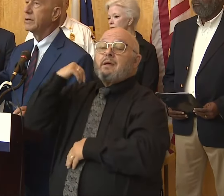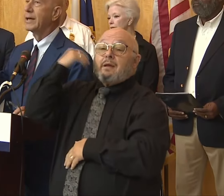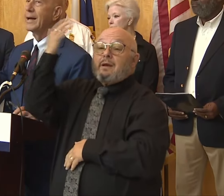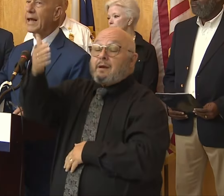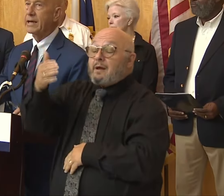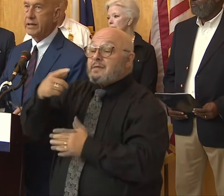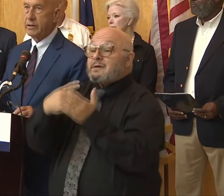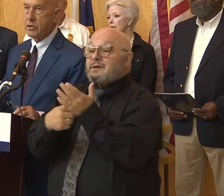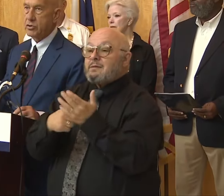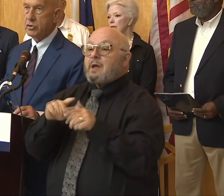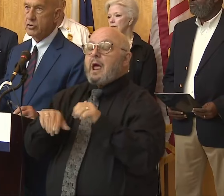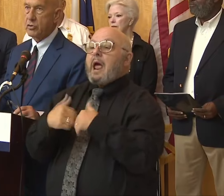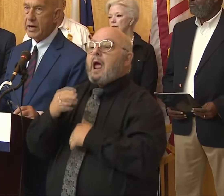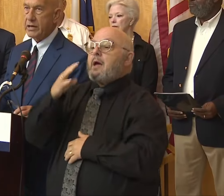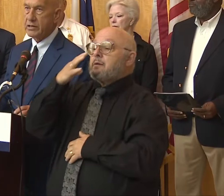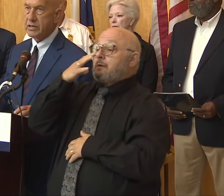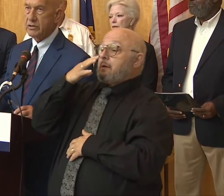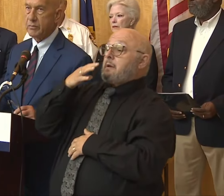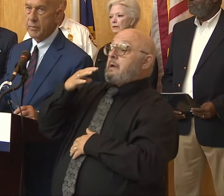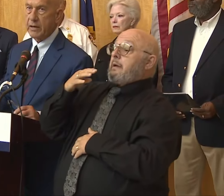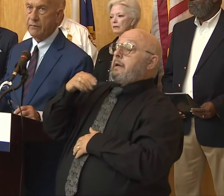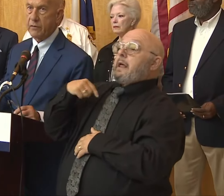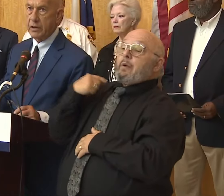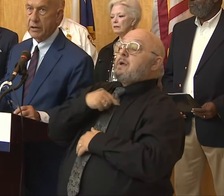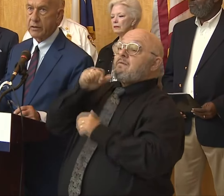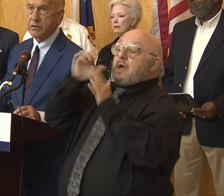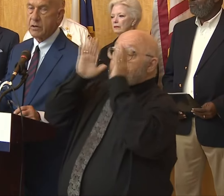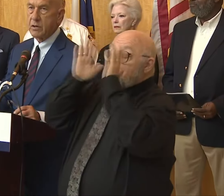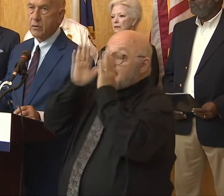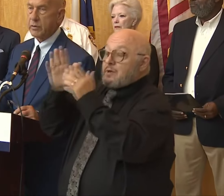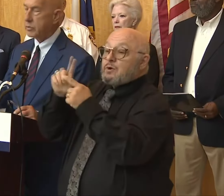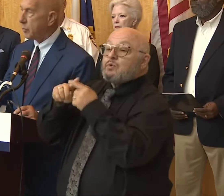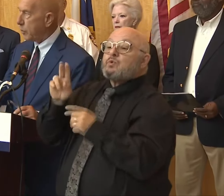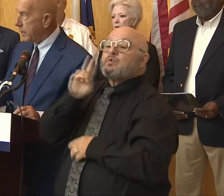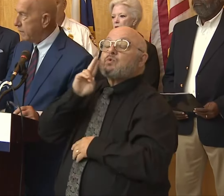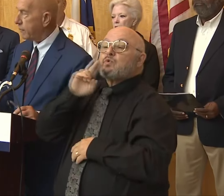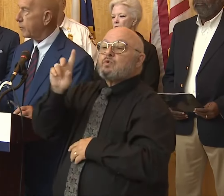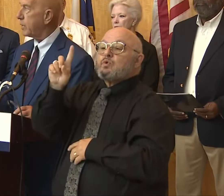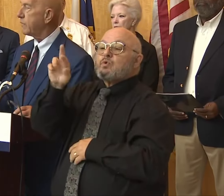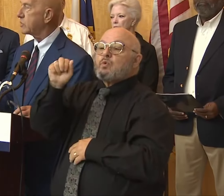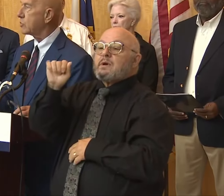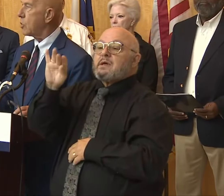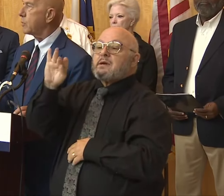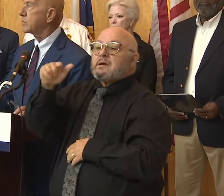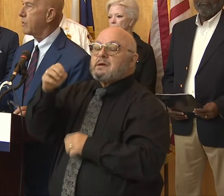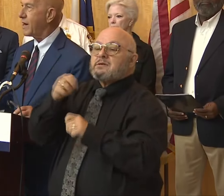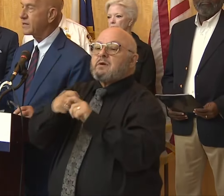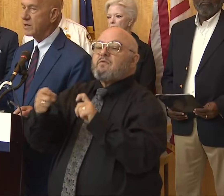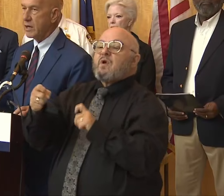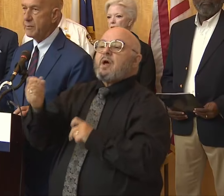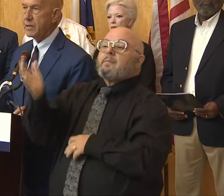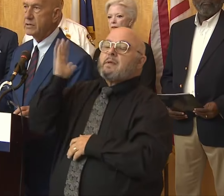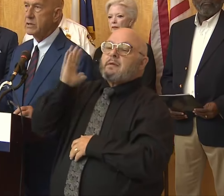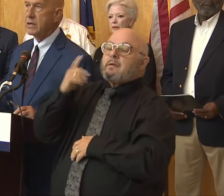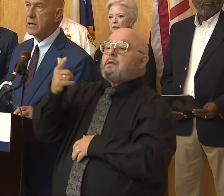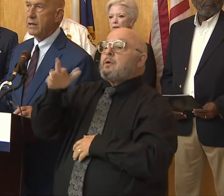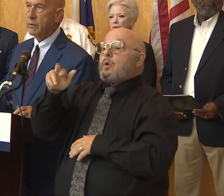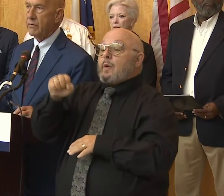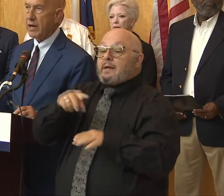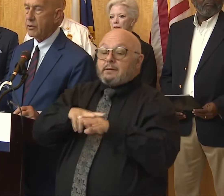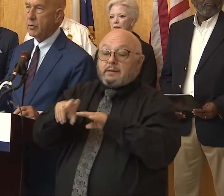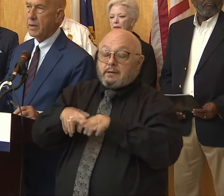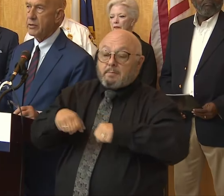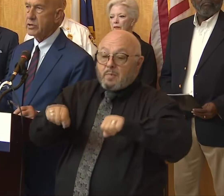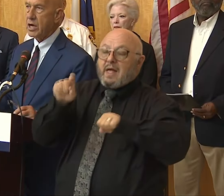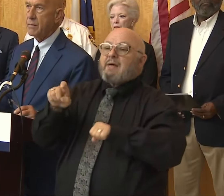how neglected Houston's drainage system's been for years, with debris from previous storms, grass clippings.